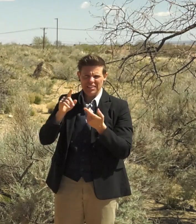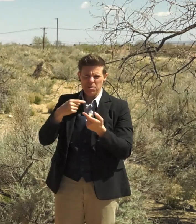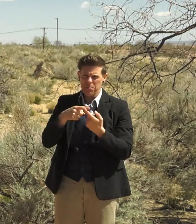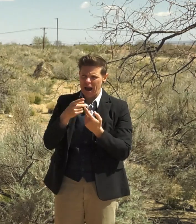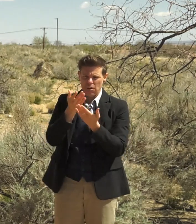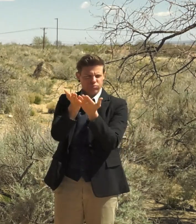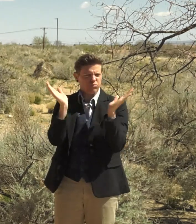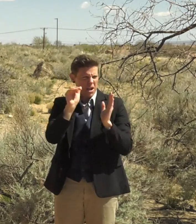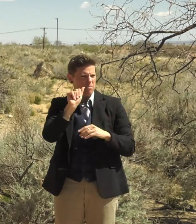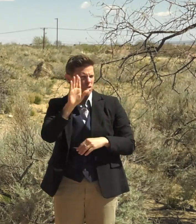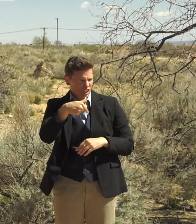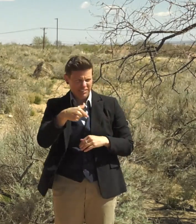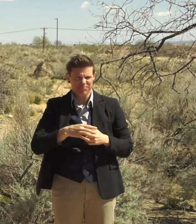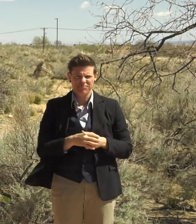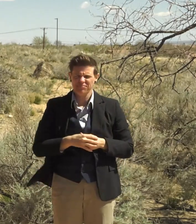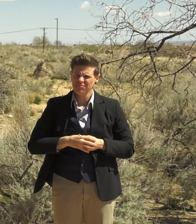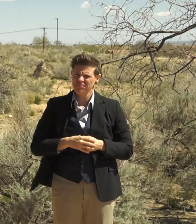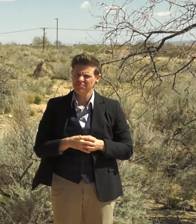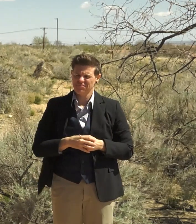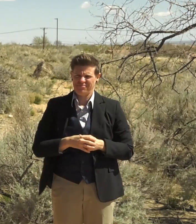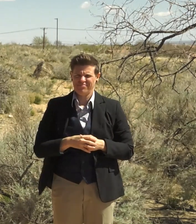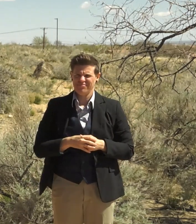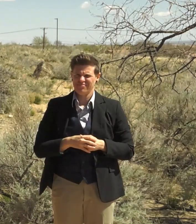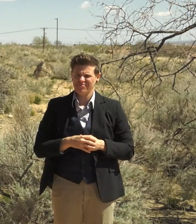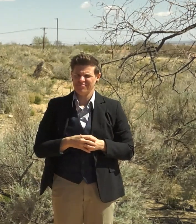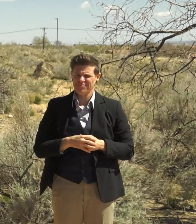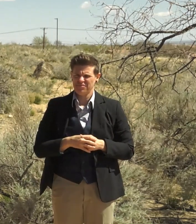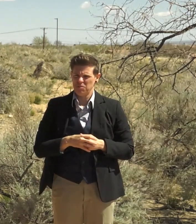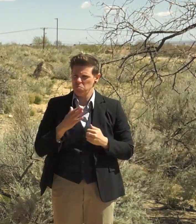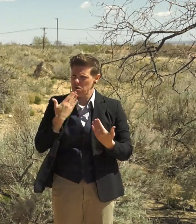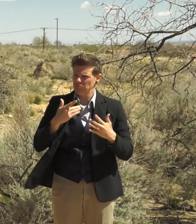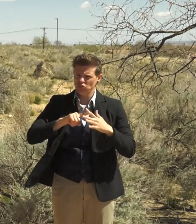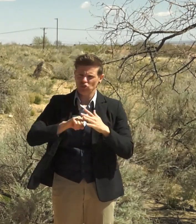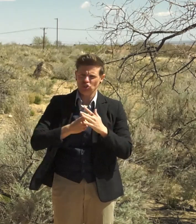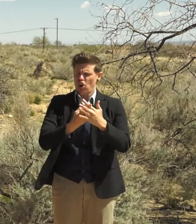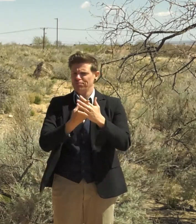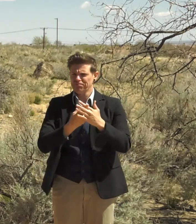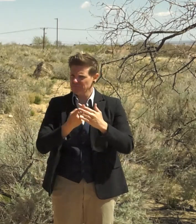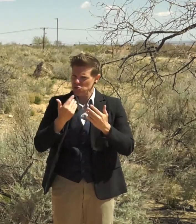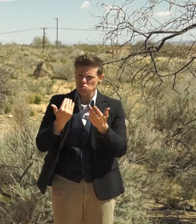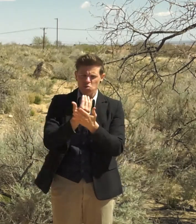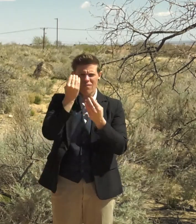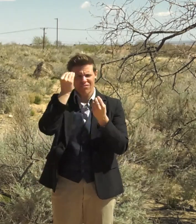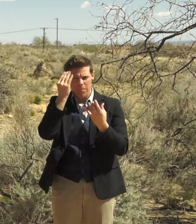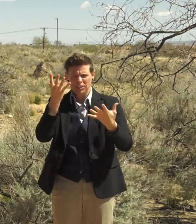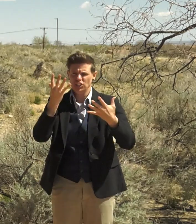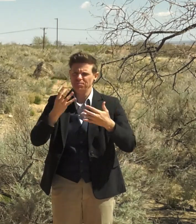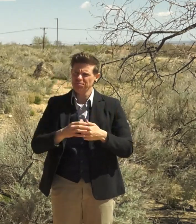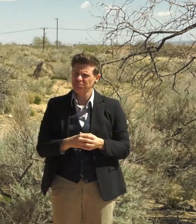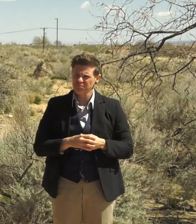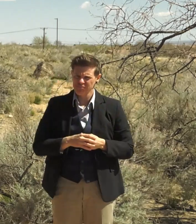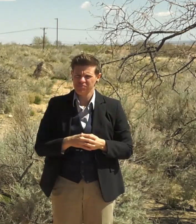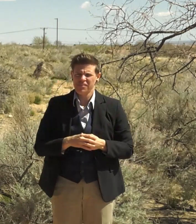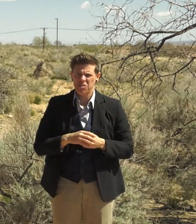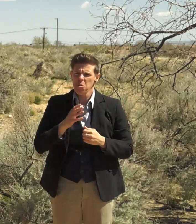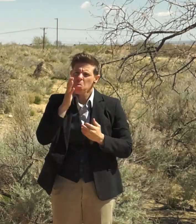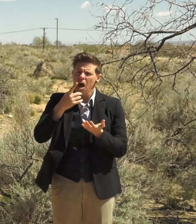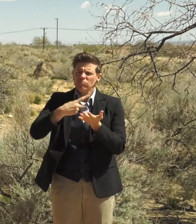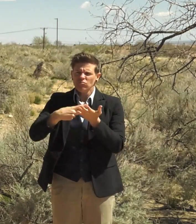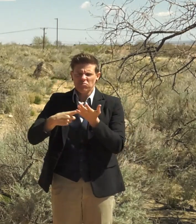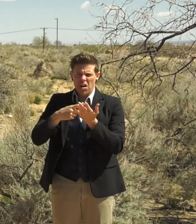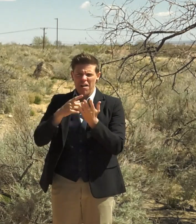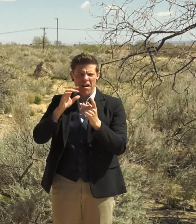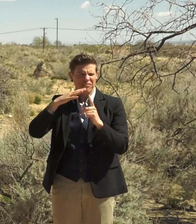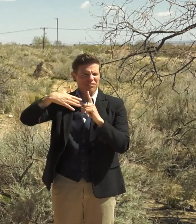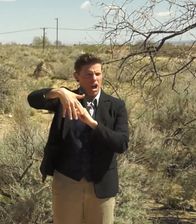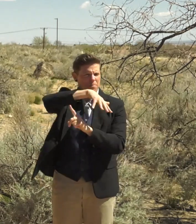Mexico. So I'm going to begin with some updates. Then we're going to talk a little bit about the environmental health